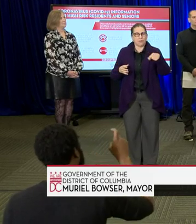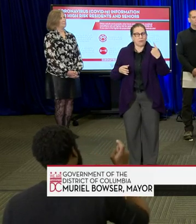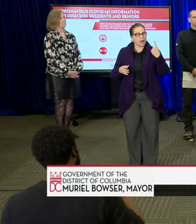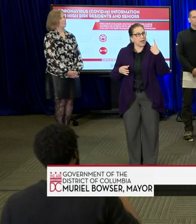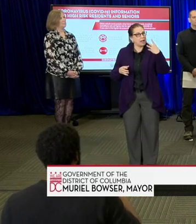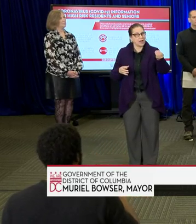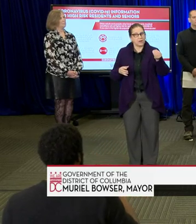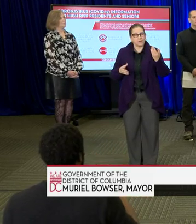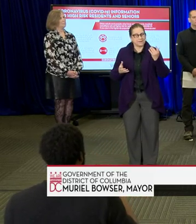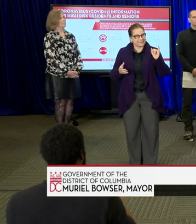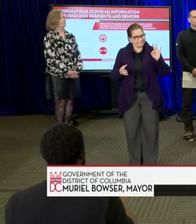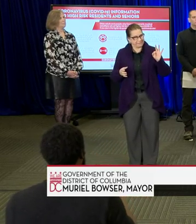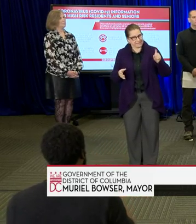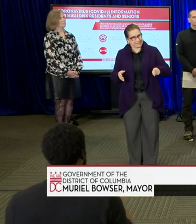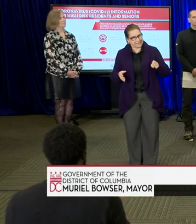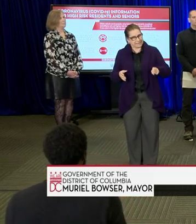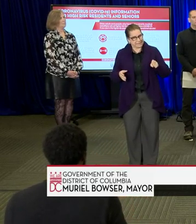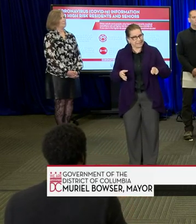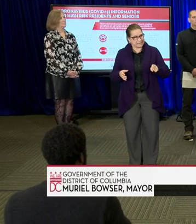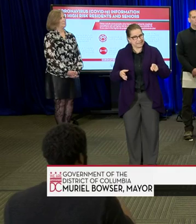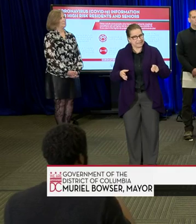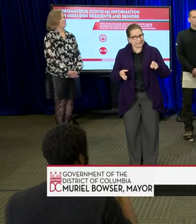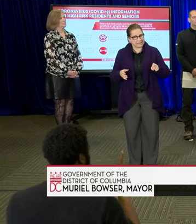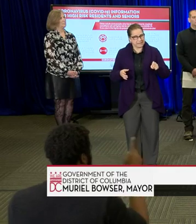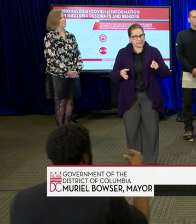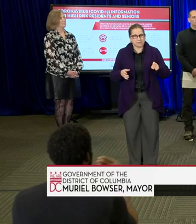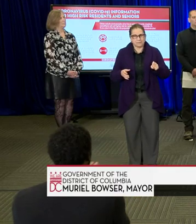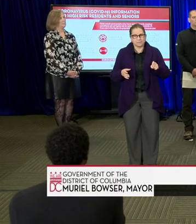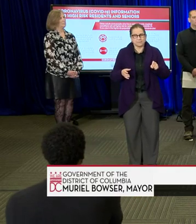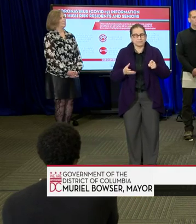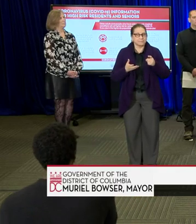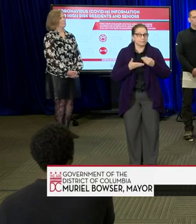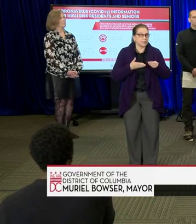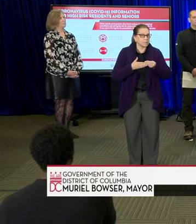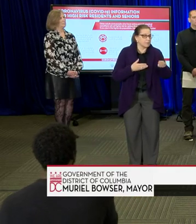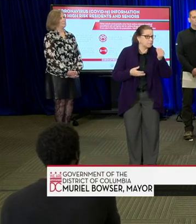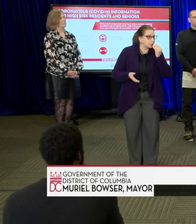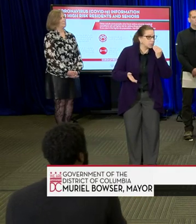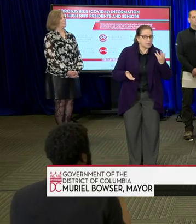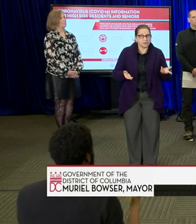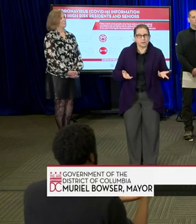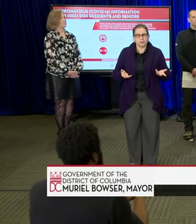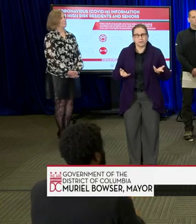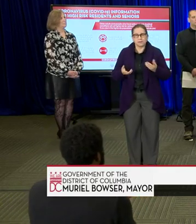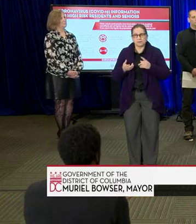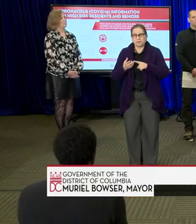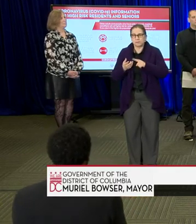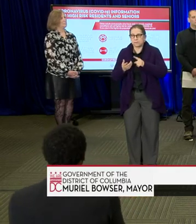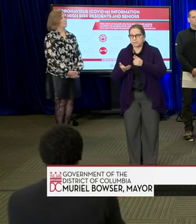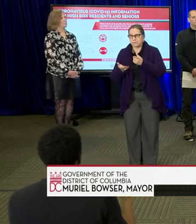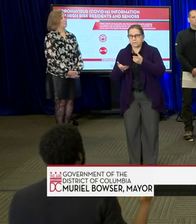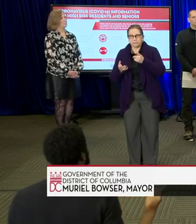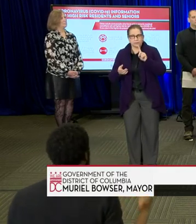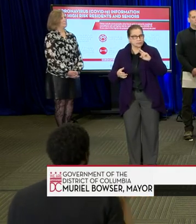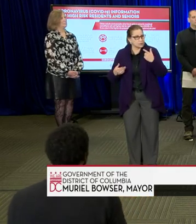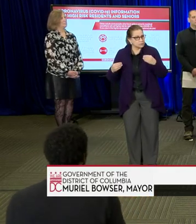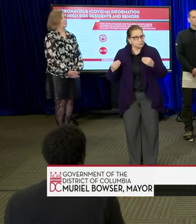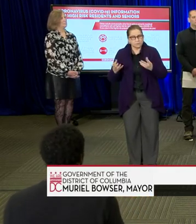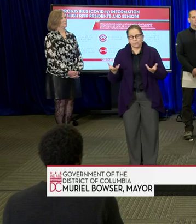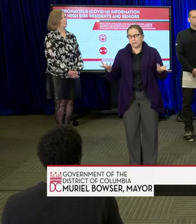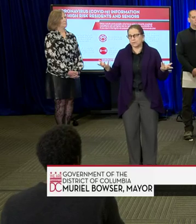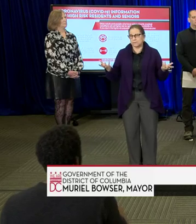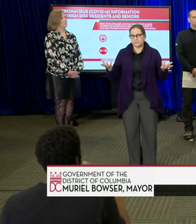but they are going out to grocers and to procure the things that they need, and going out